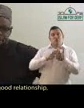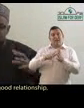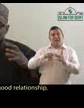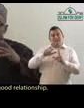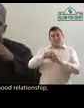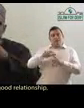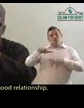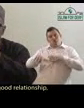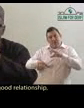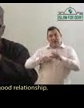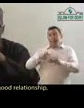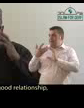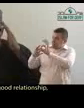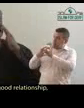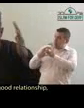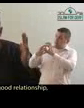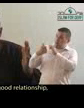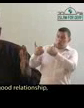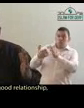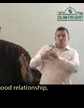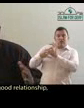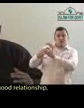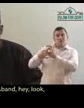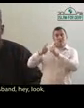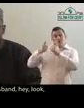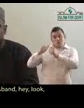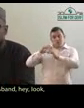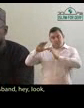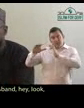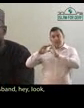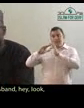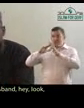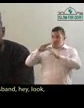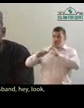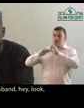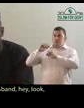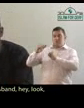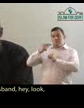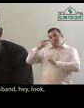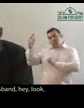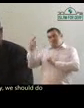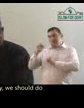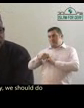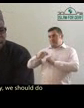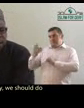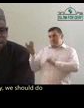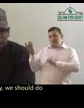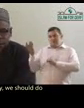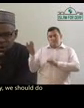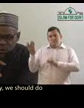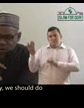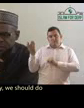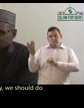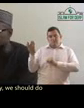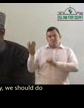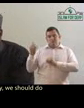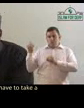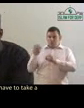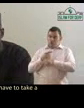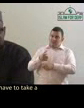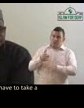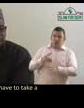struggling to get a good relationship, good communication, she should be able to tell her husband, hey, look, we should do it this